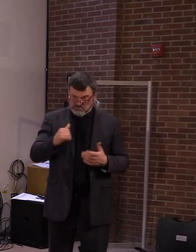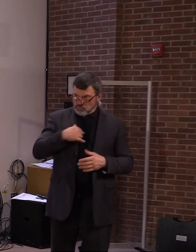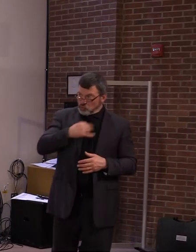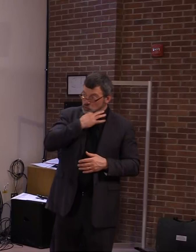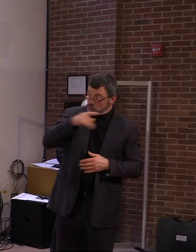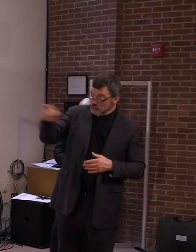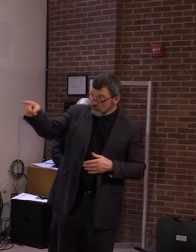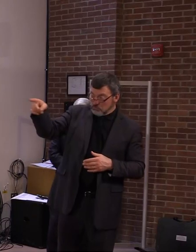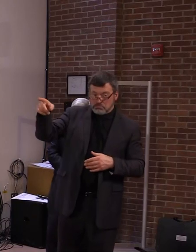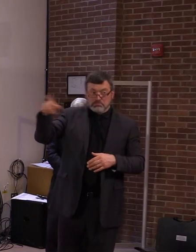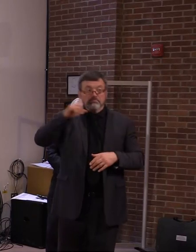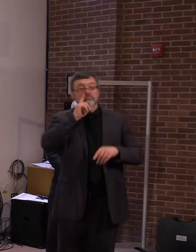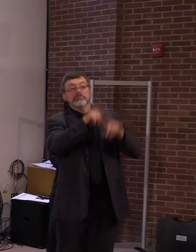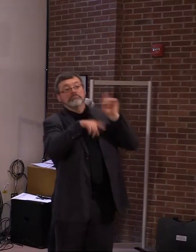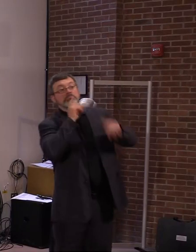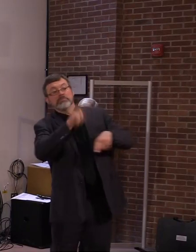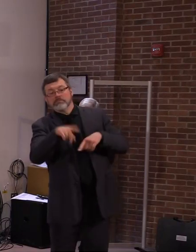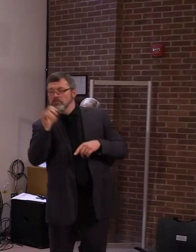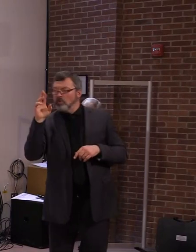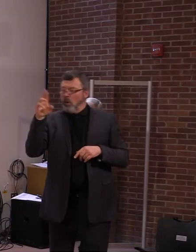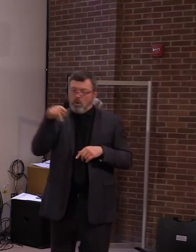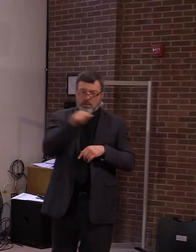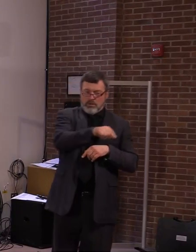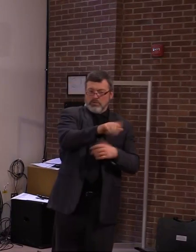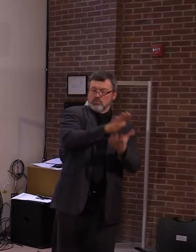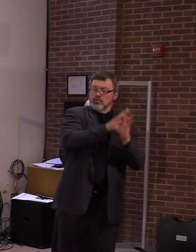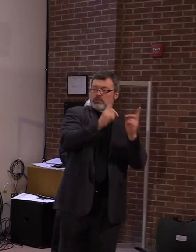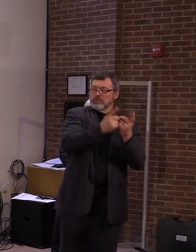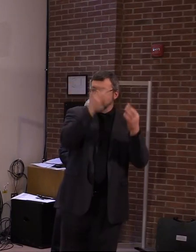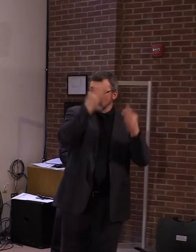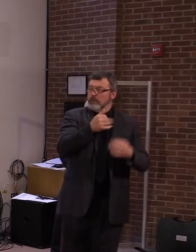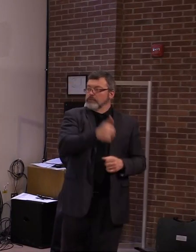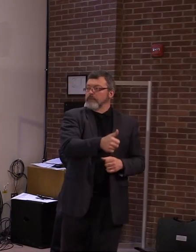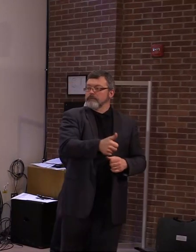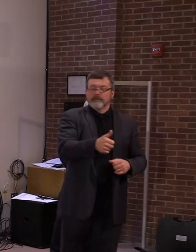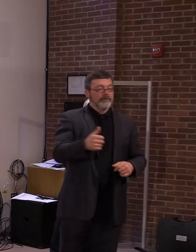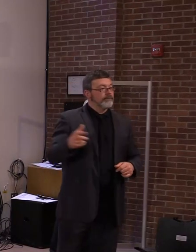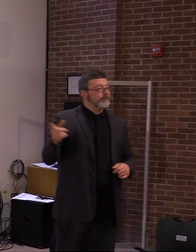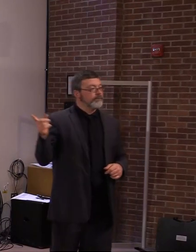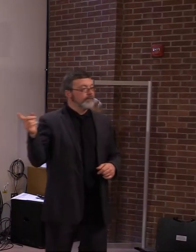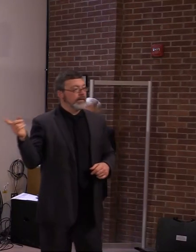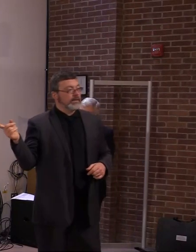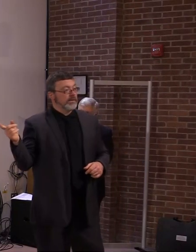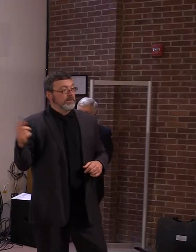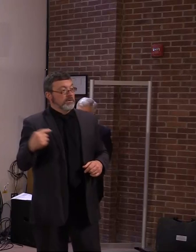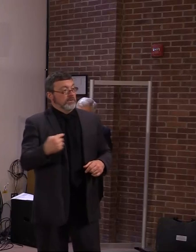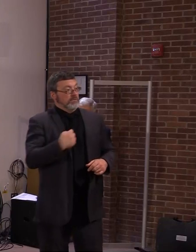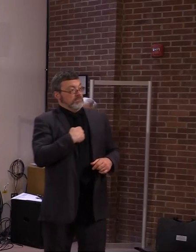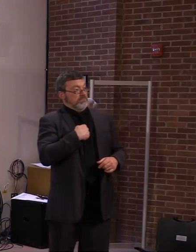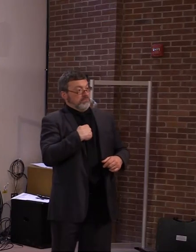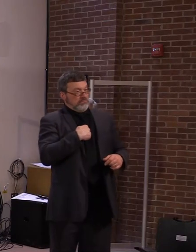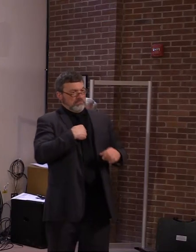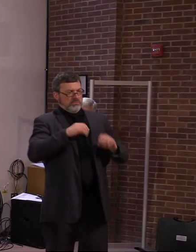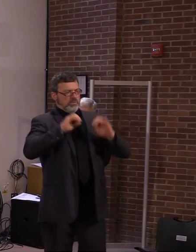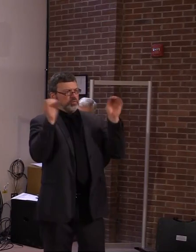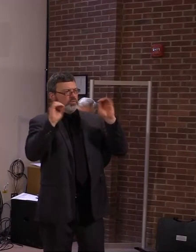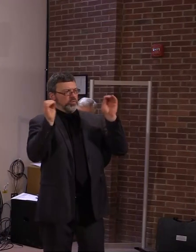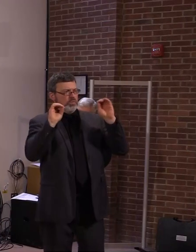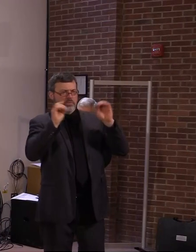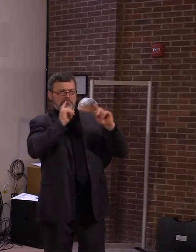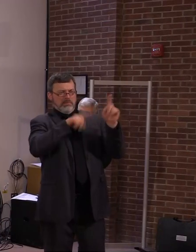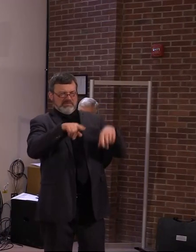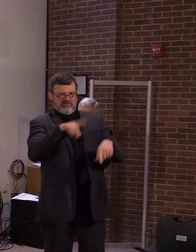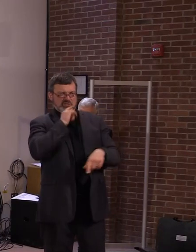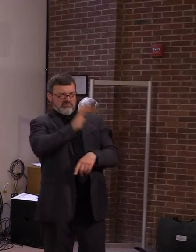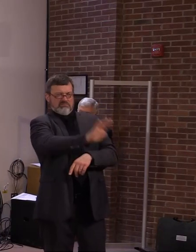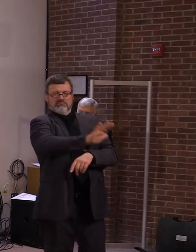district to determine for themselves. Yeah, hi, Greg. That's not coming from the Agency of Education. I think that's probably a local decision.